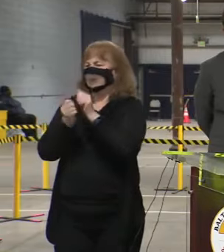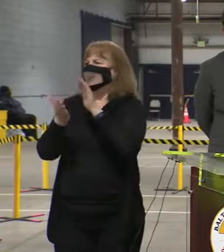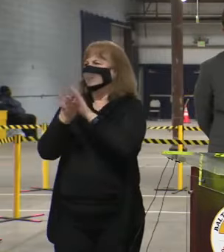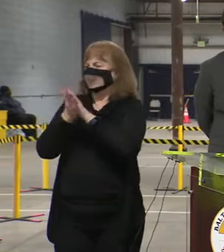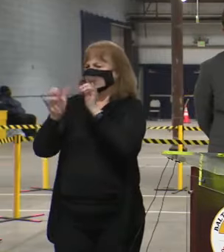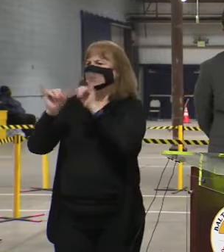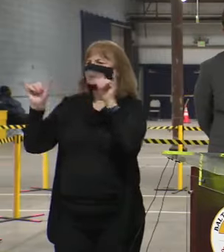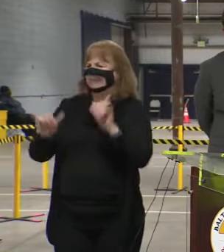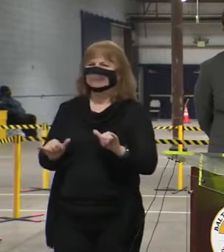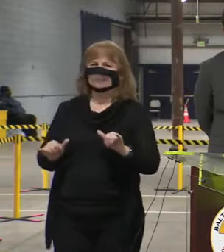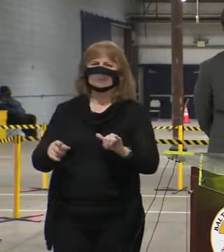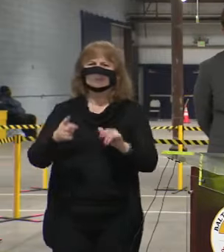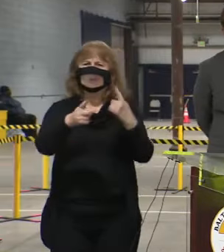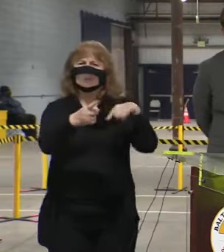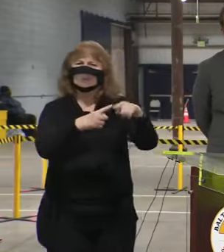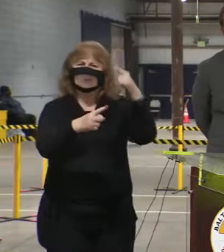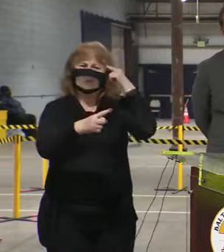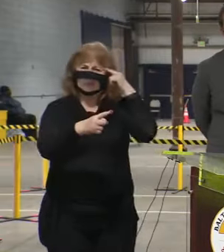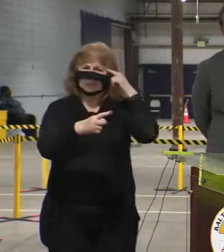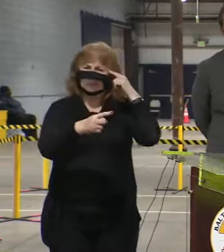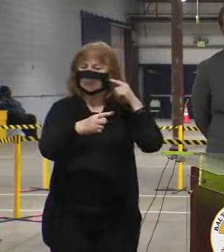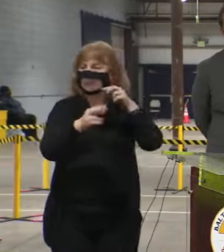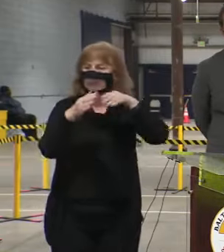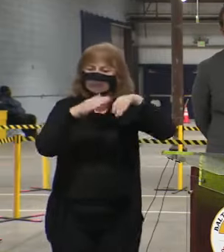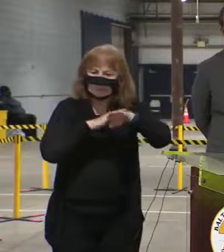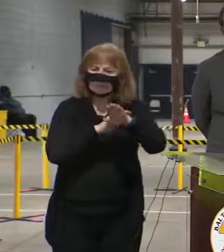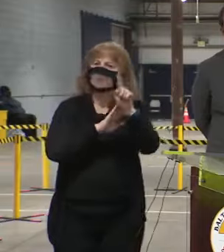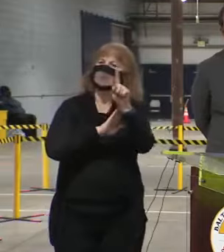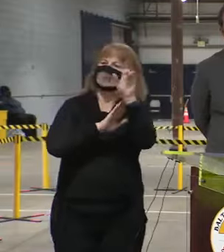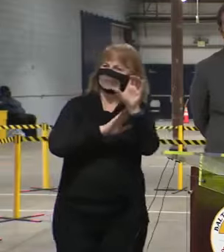system. Right.